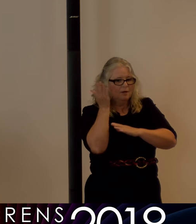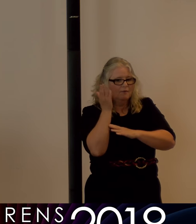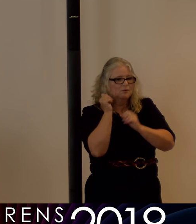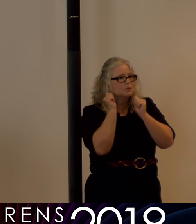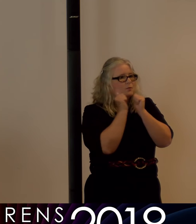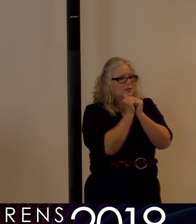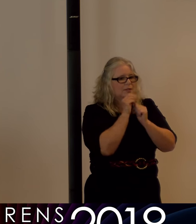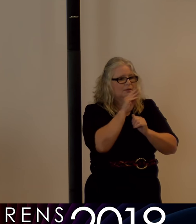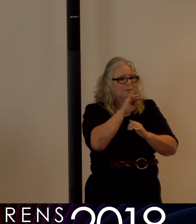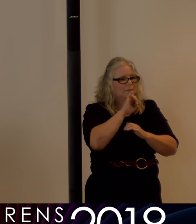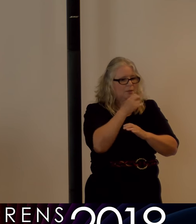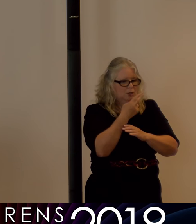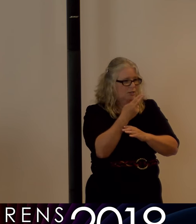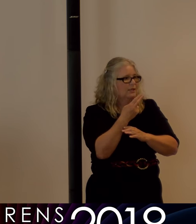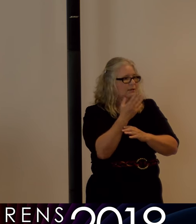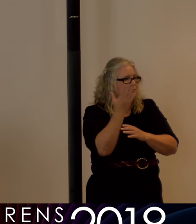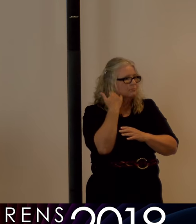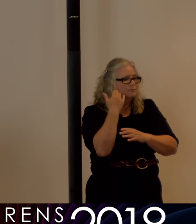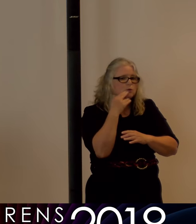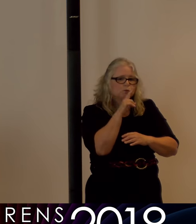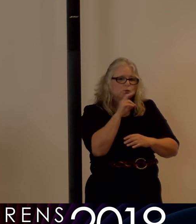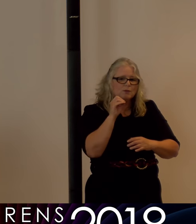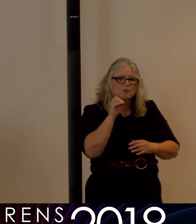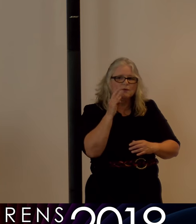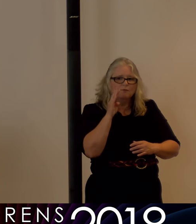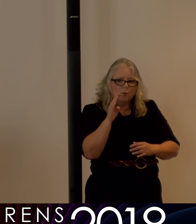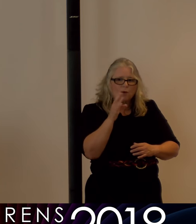past couple years. We had one in 2004,